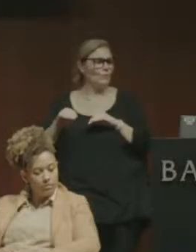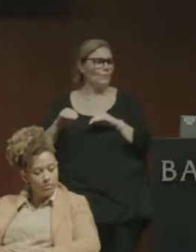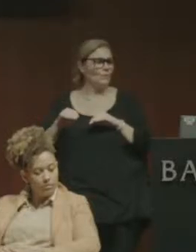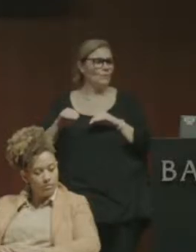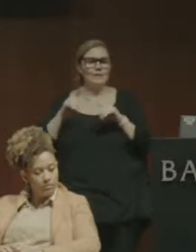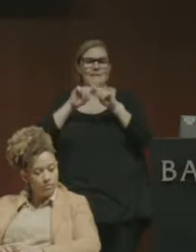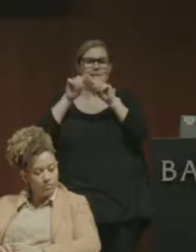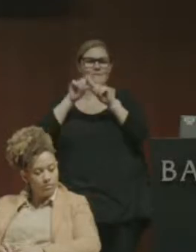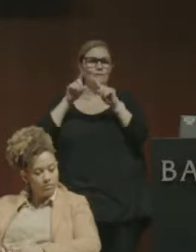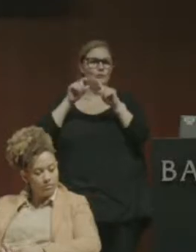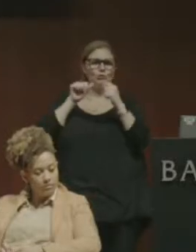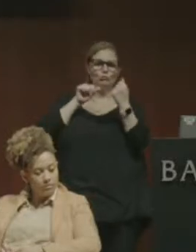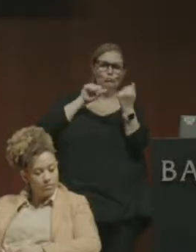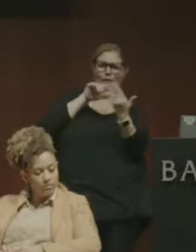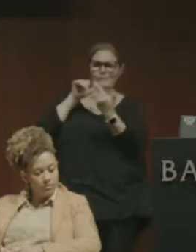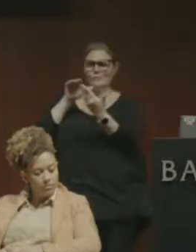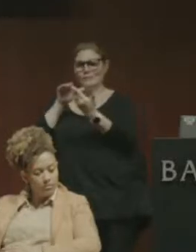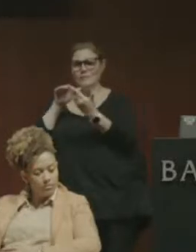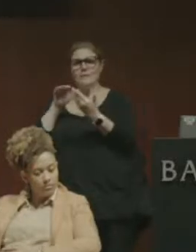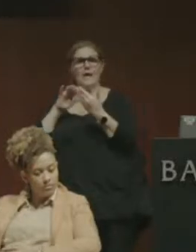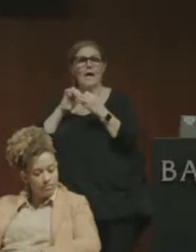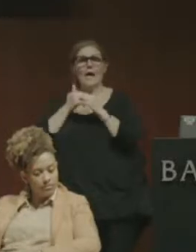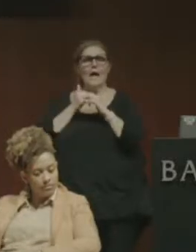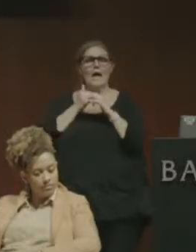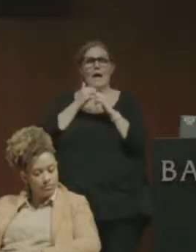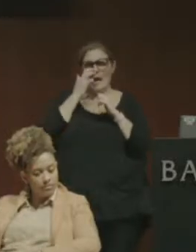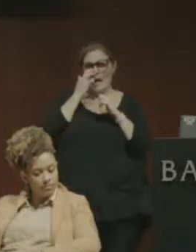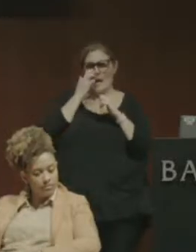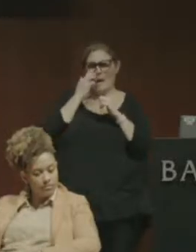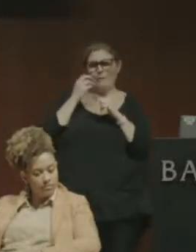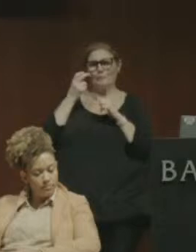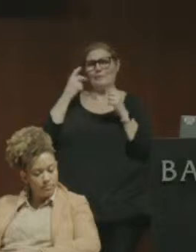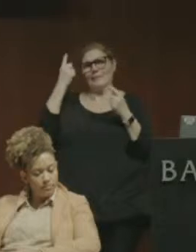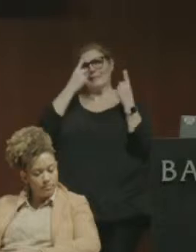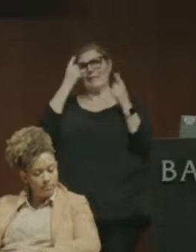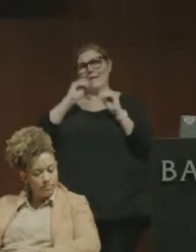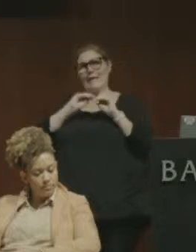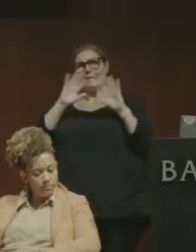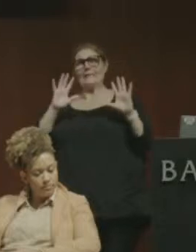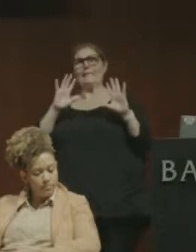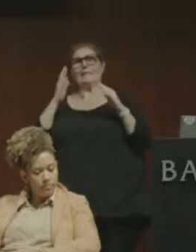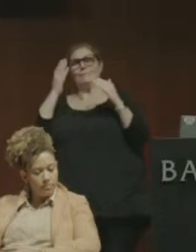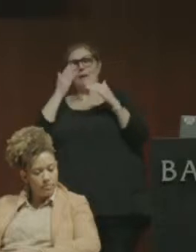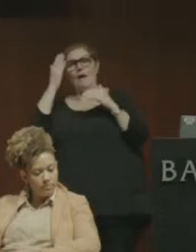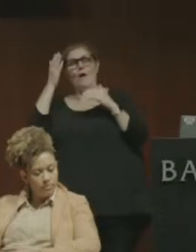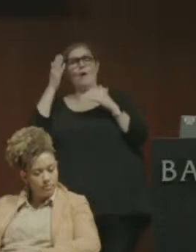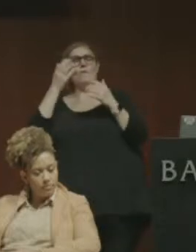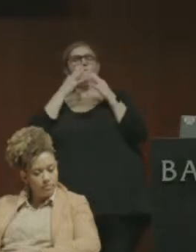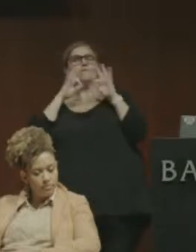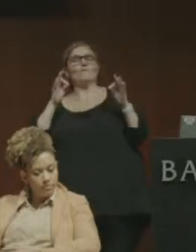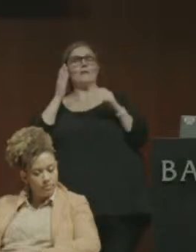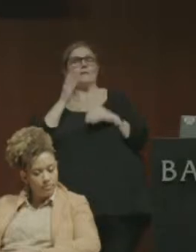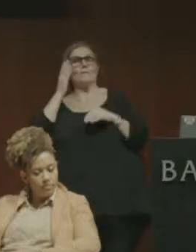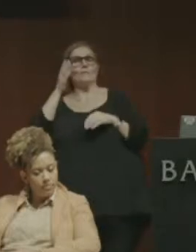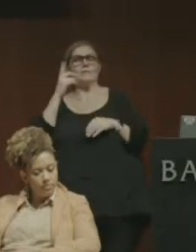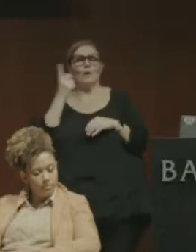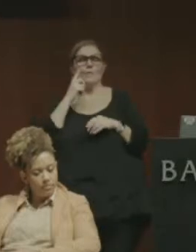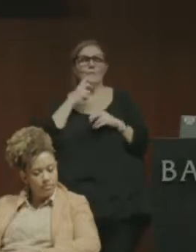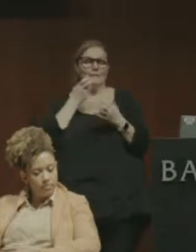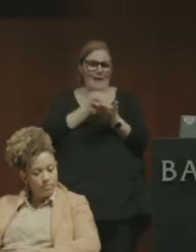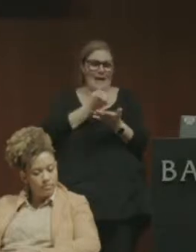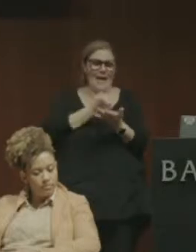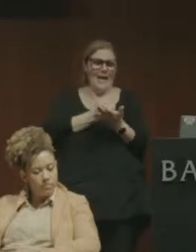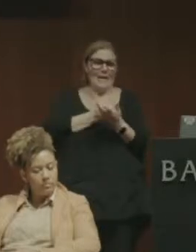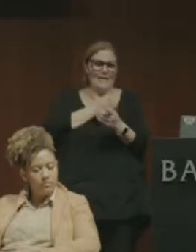different strategy about how to think clearly about emancipatory futures, as opposed to thinking about